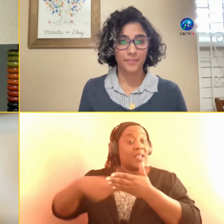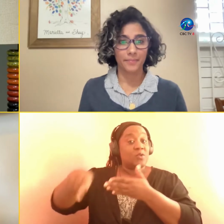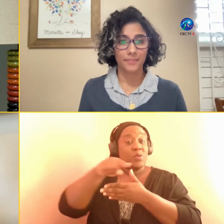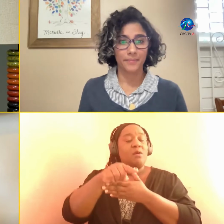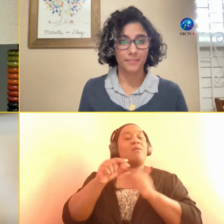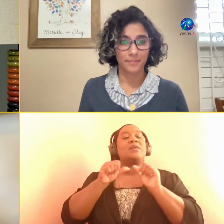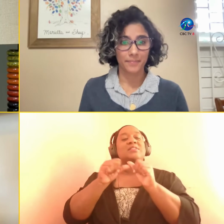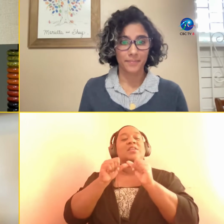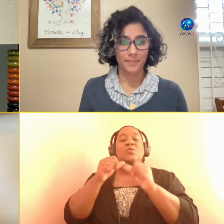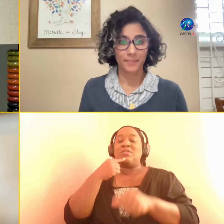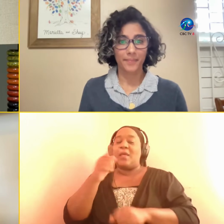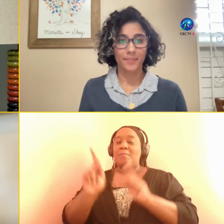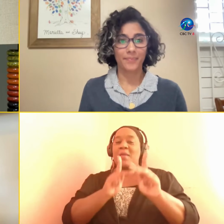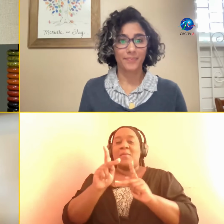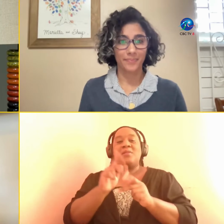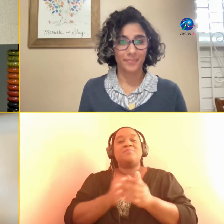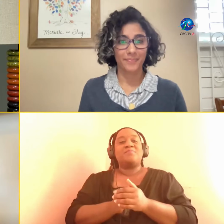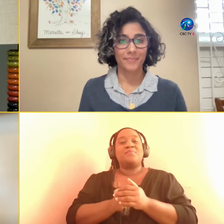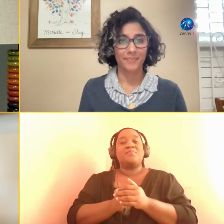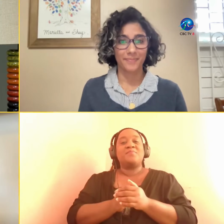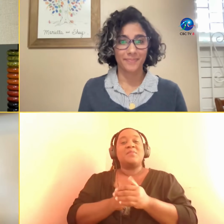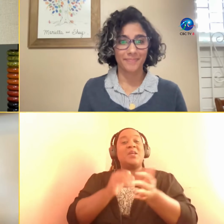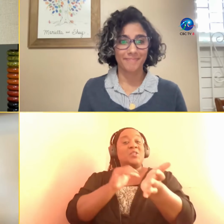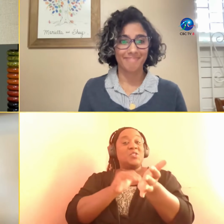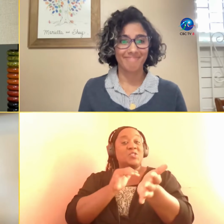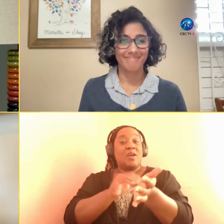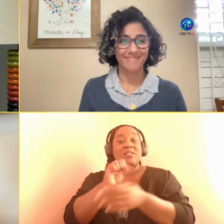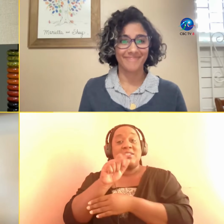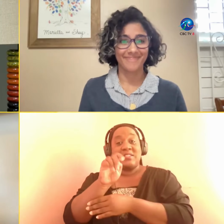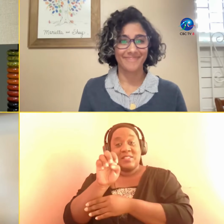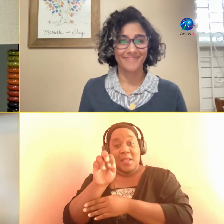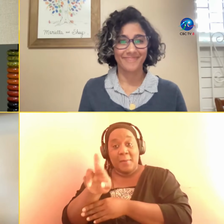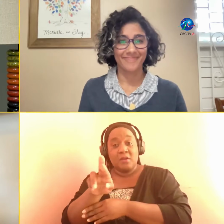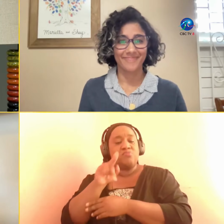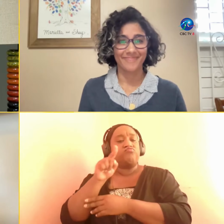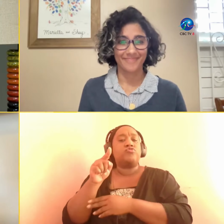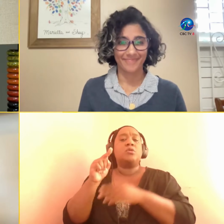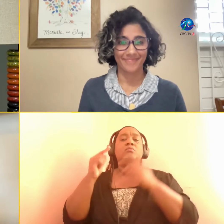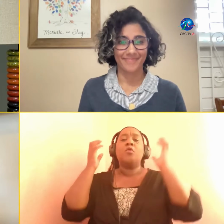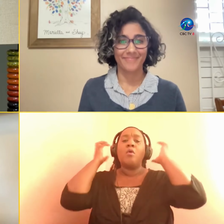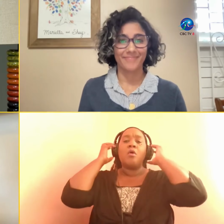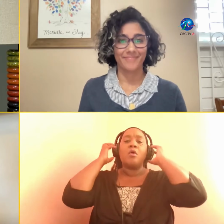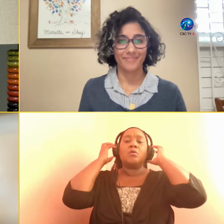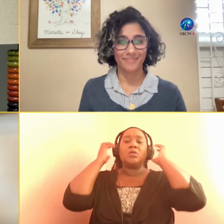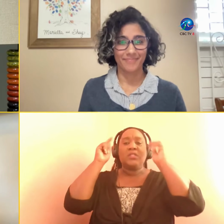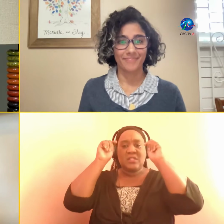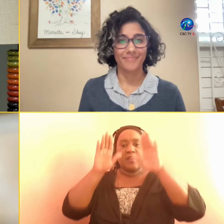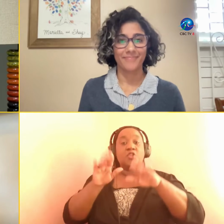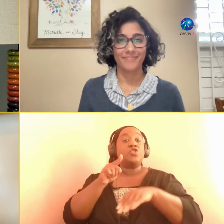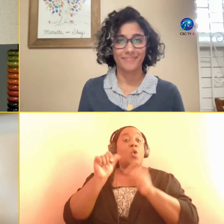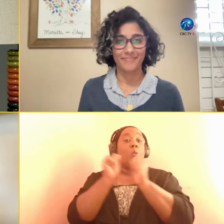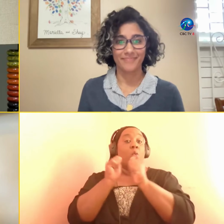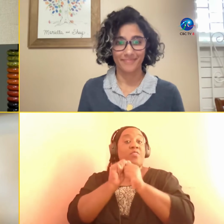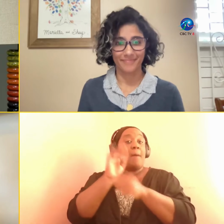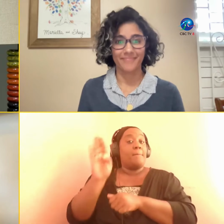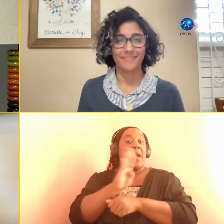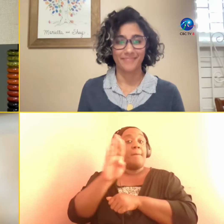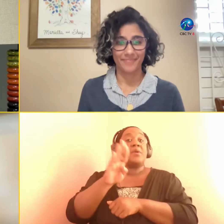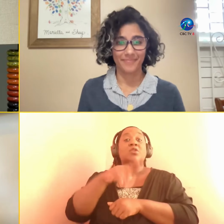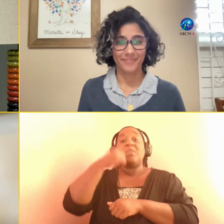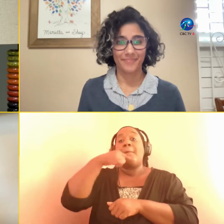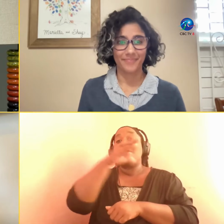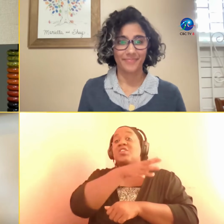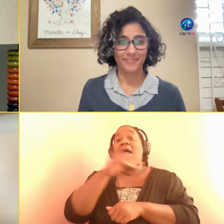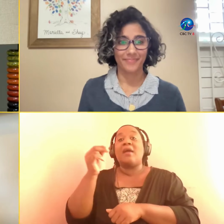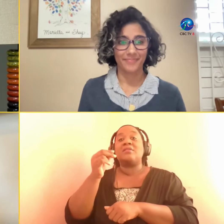of the offer. Indeed. Dr. Mariela Stabler, who is an audiologist. She's with the Barbellist Speech and Hearing Center. And that is another